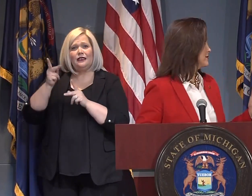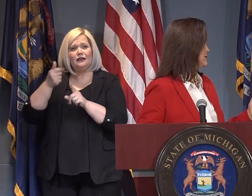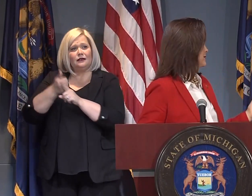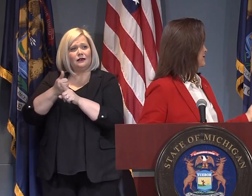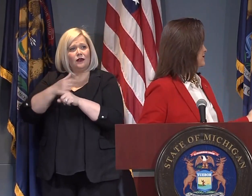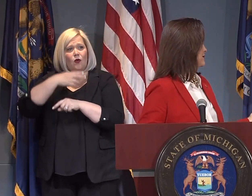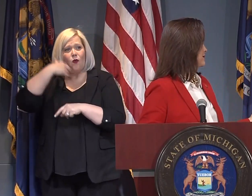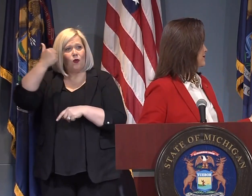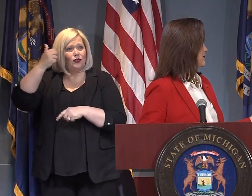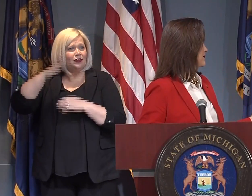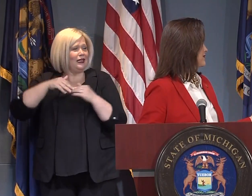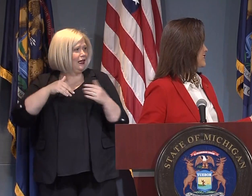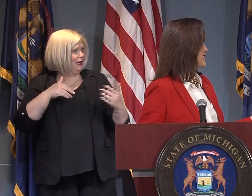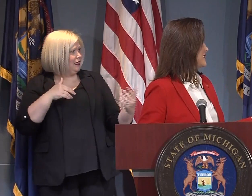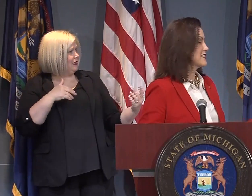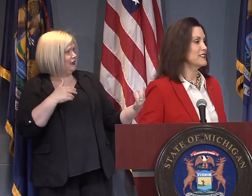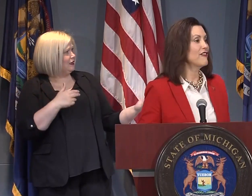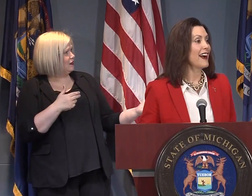of